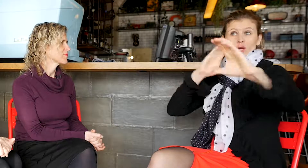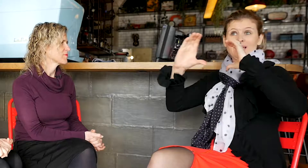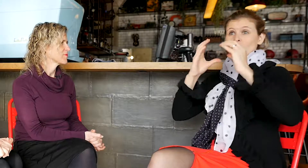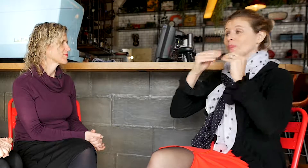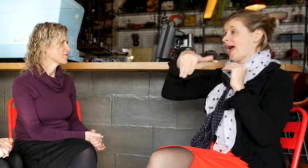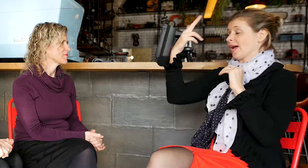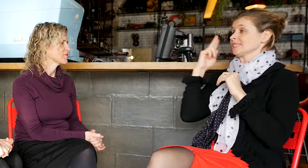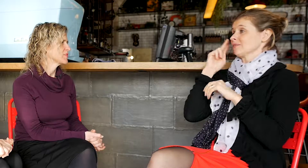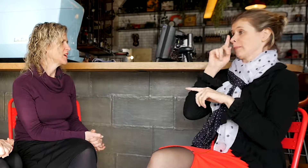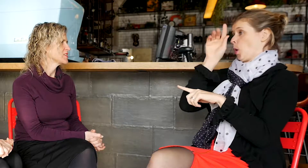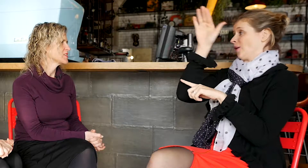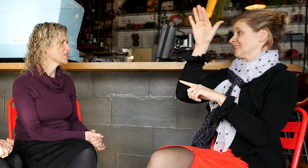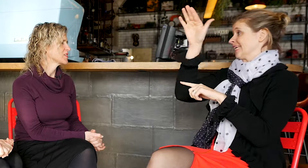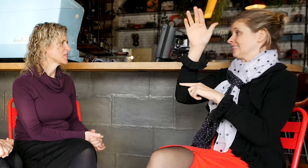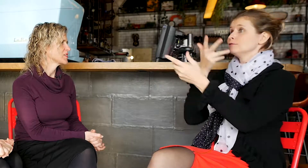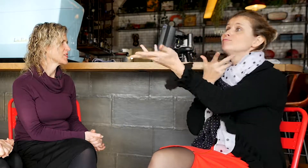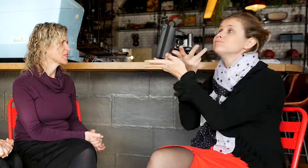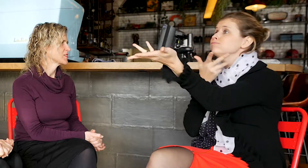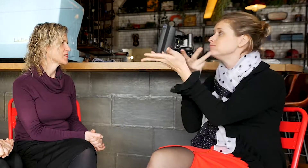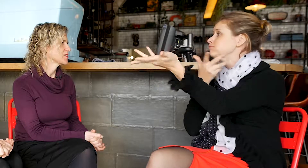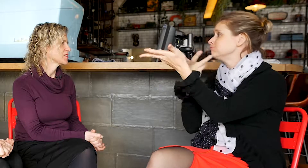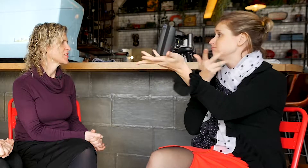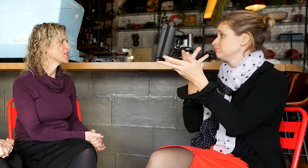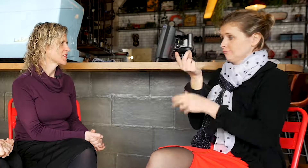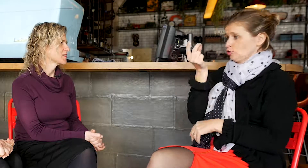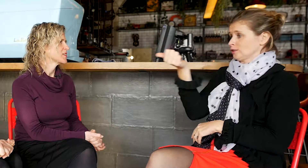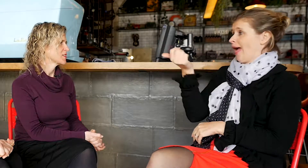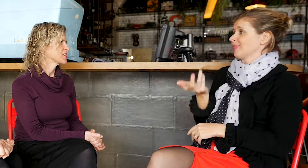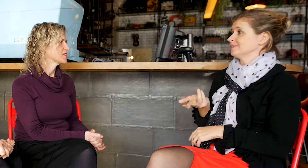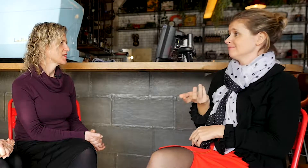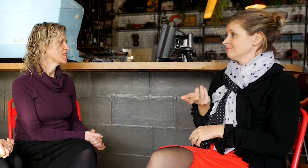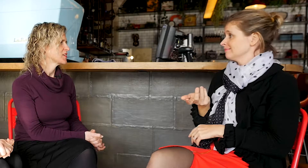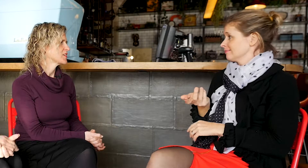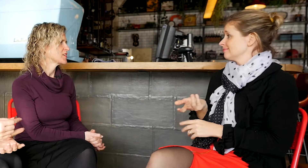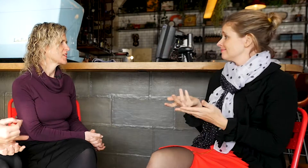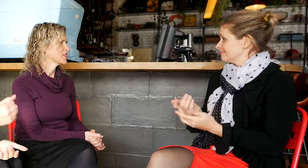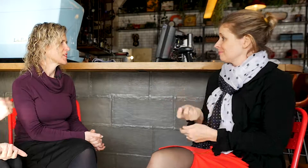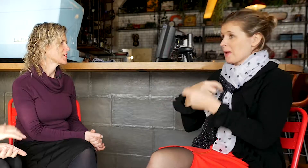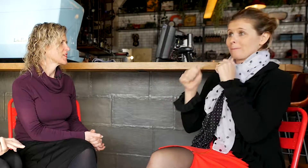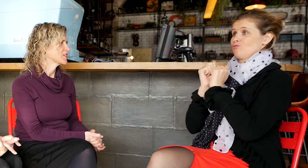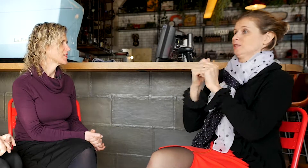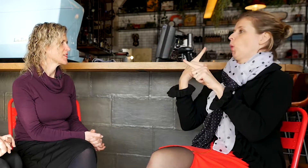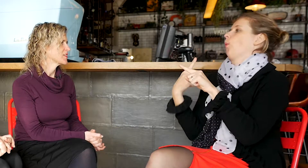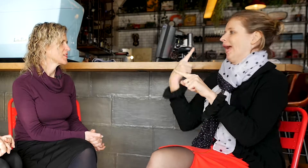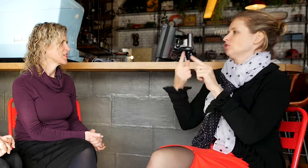them are much easier. Yes. Communication with other people from overseas, we can just communicate just like that. No